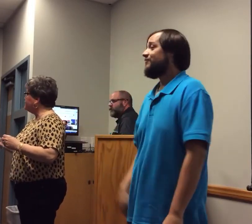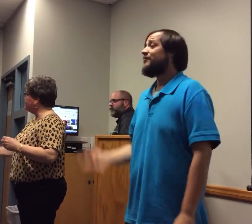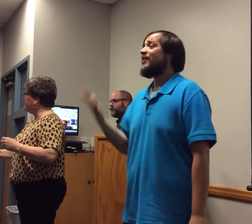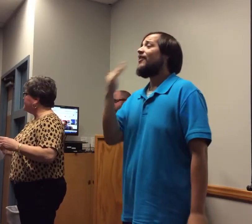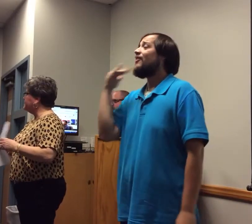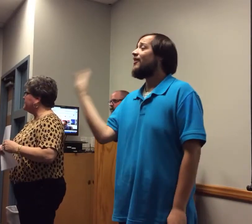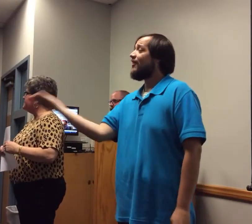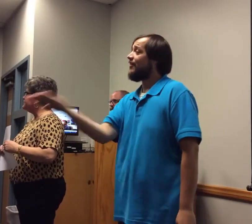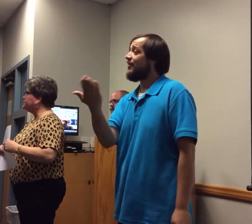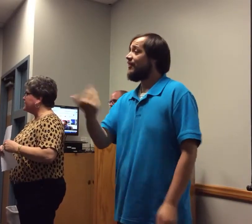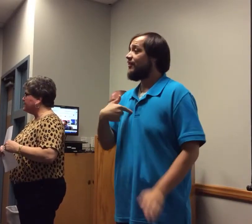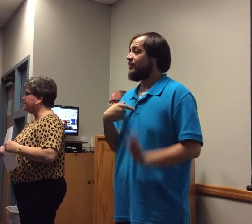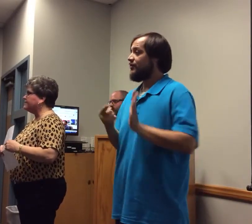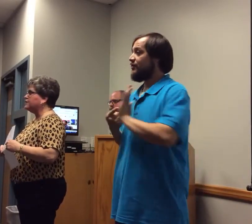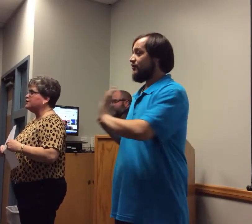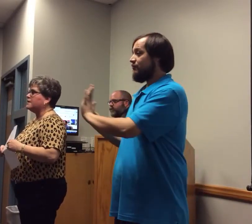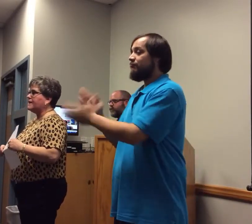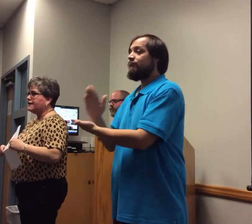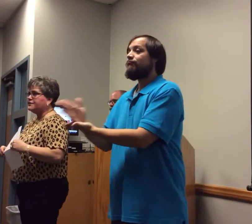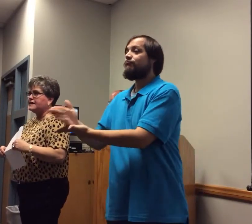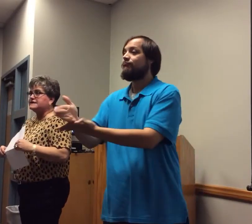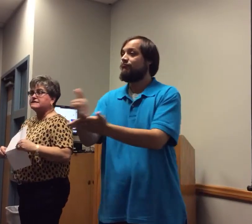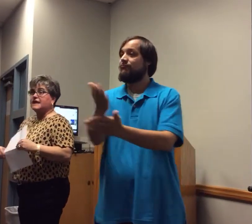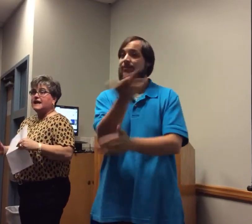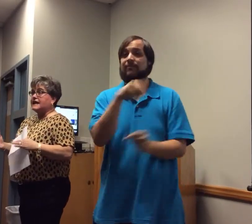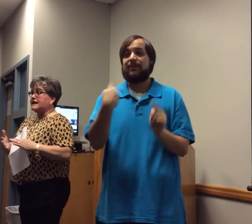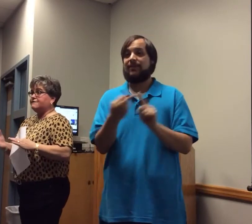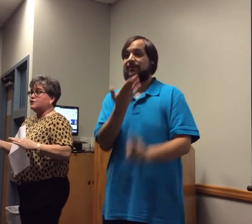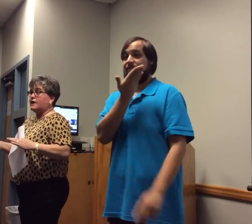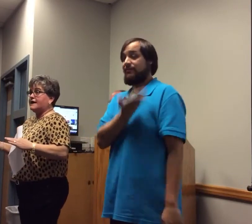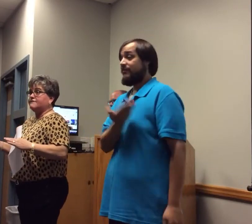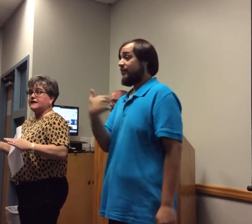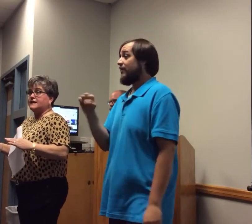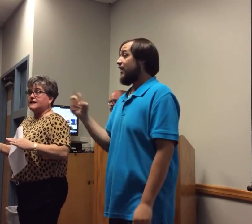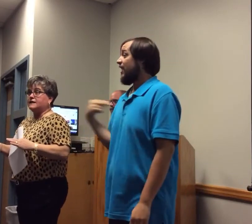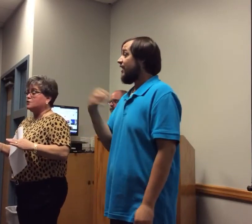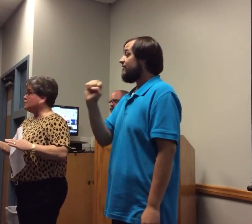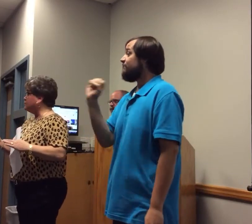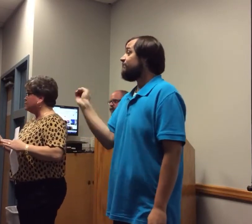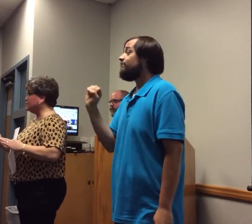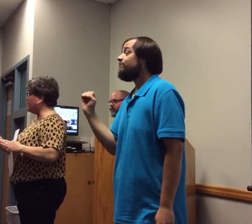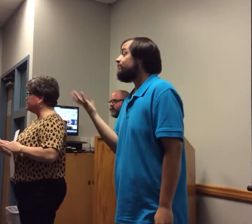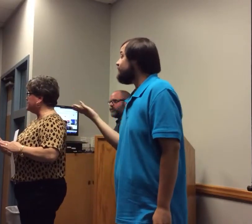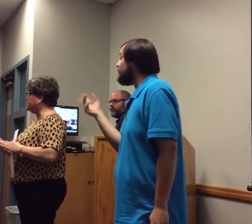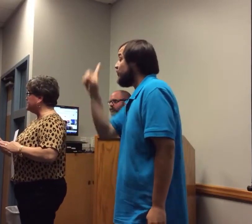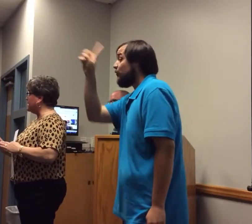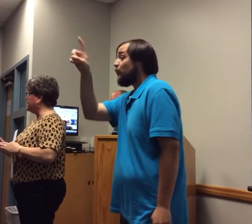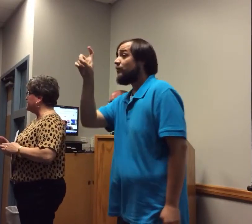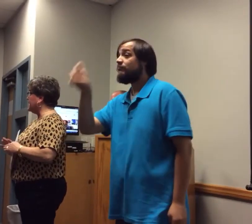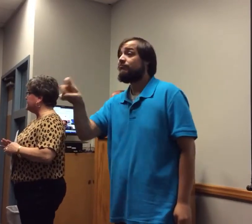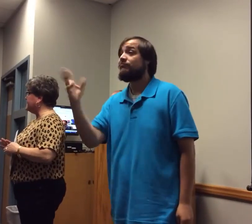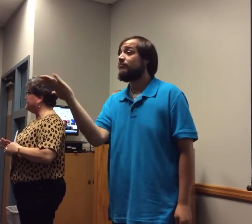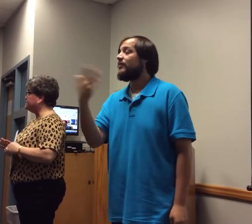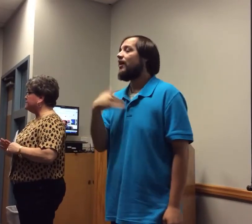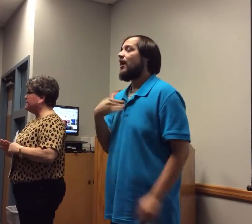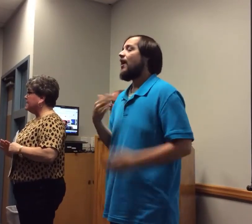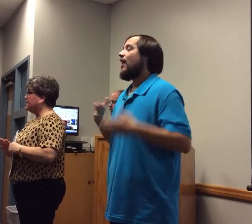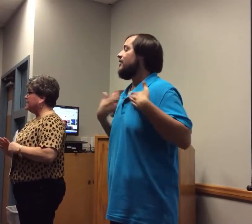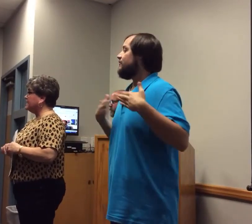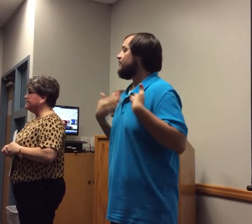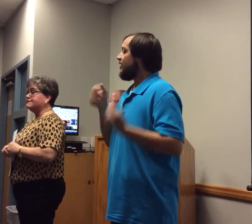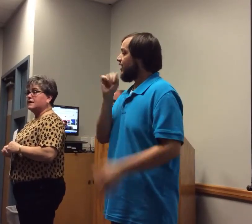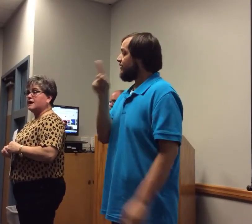So thank you for letting me share with you about this. If you have any questions, I'll be glad to answer